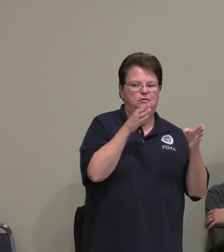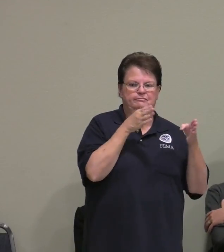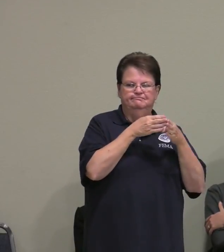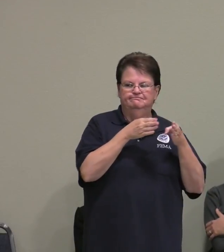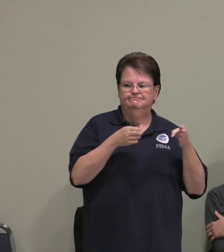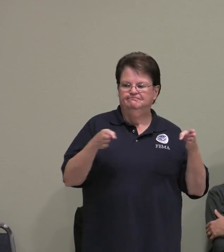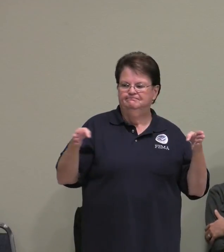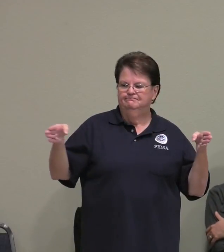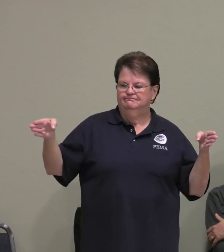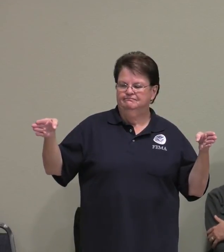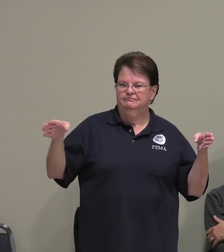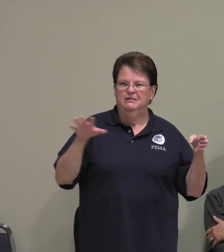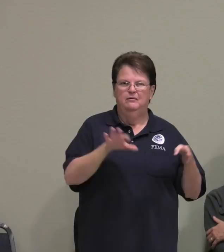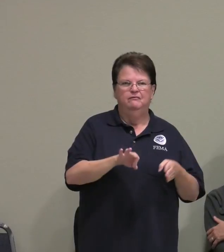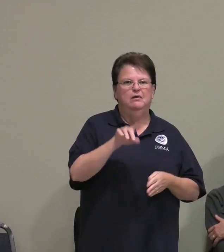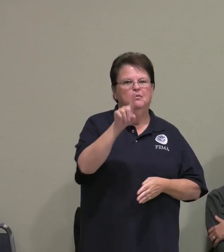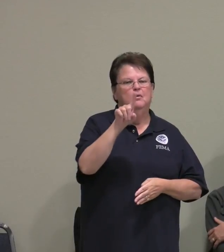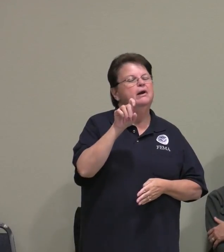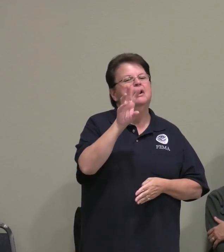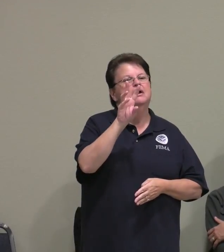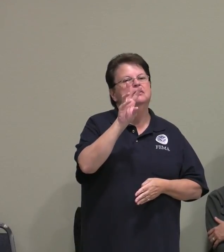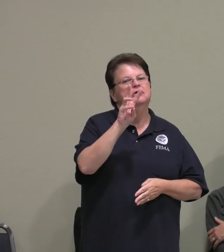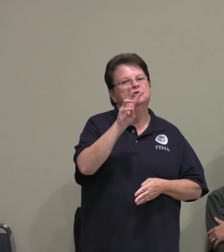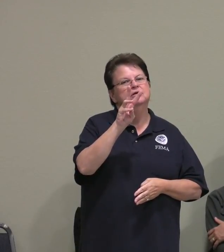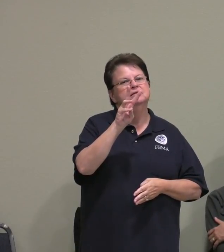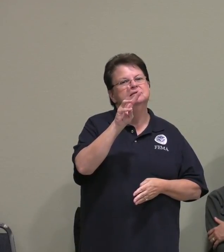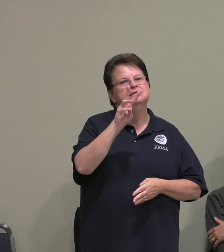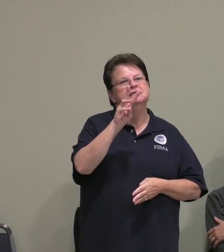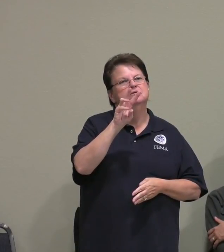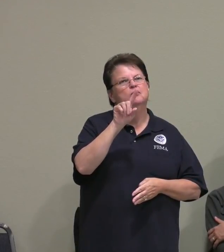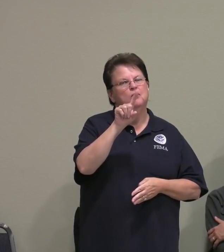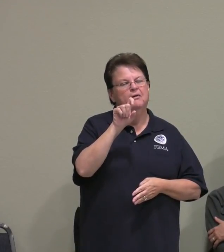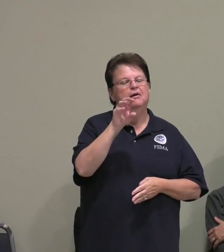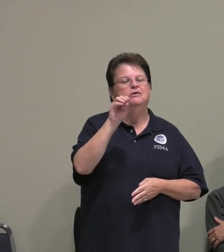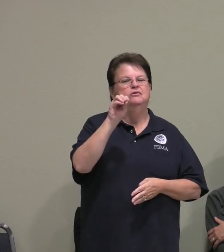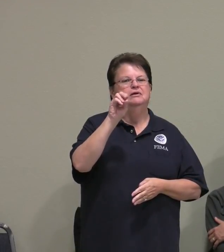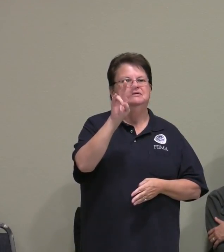that corridor, and found 107 available pads.